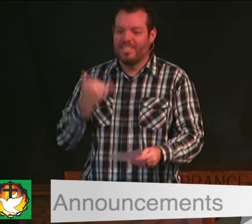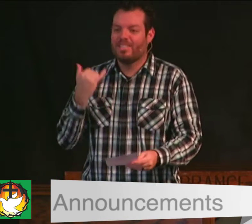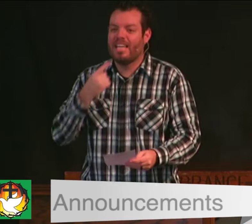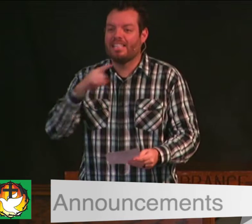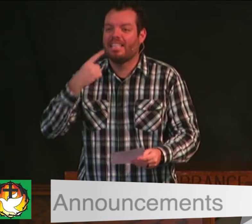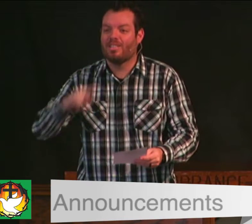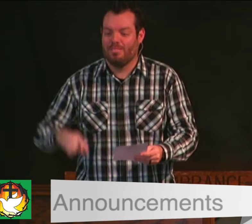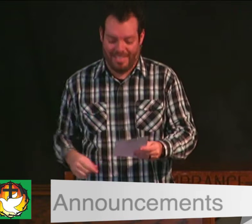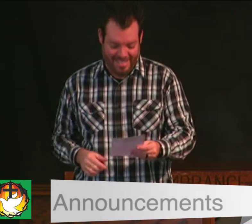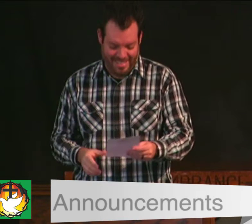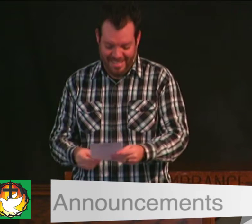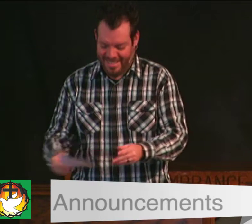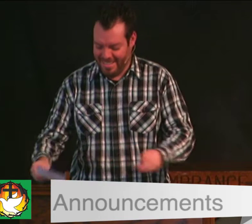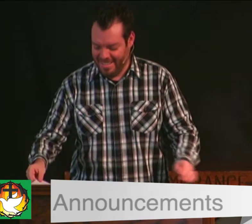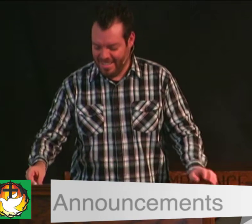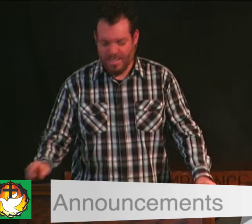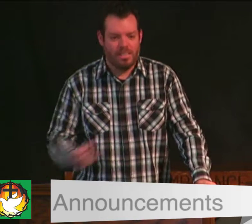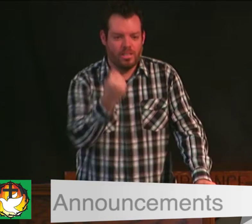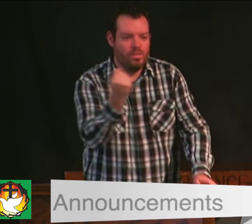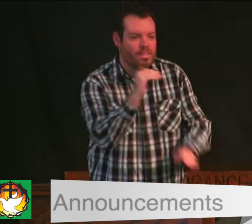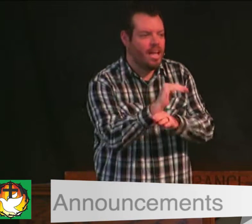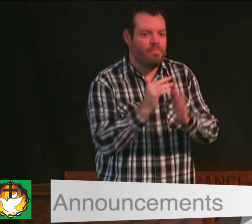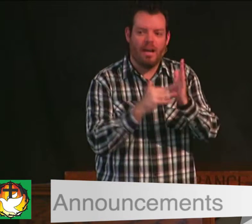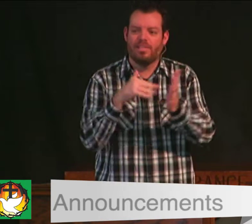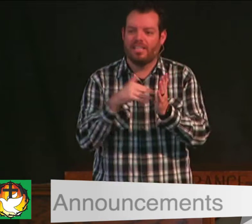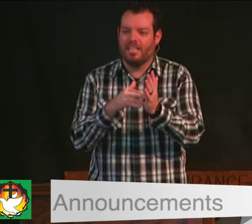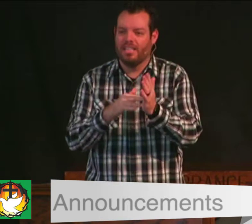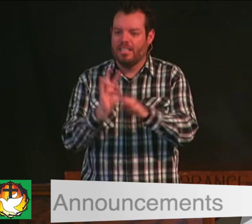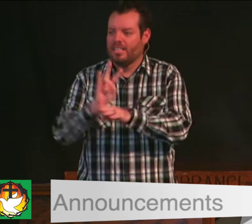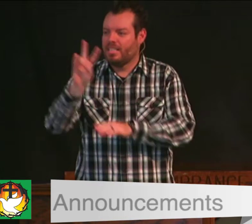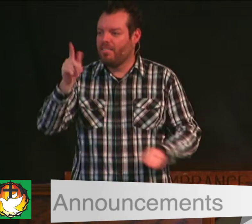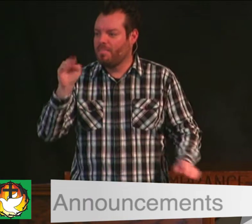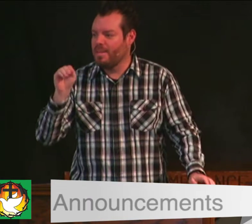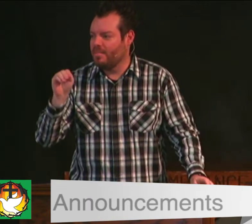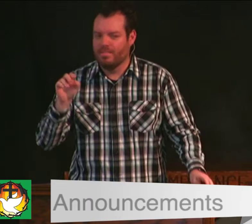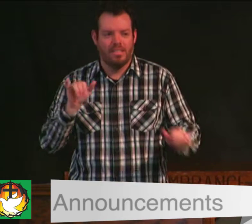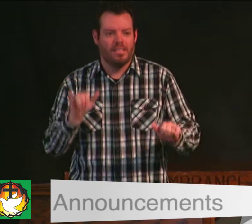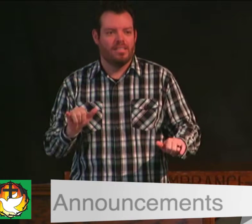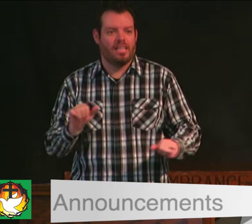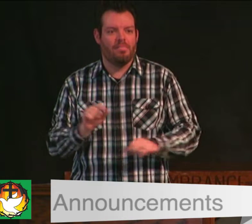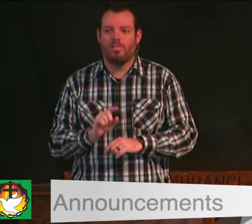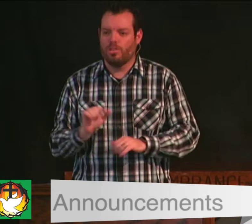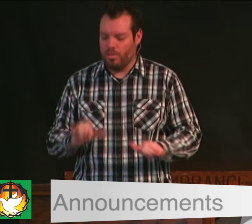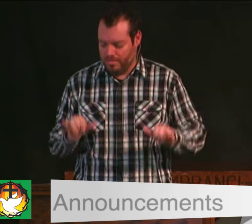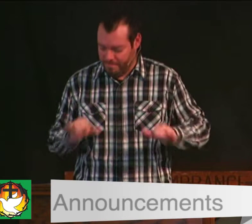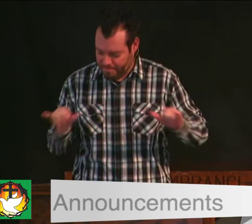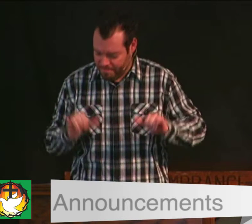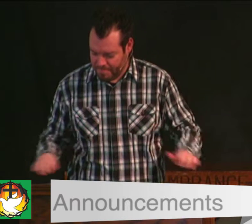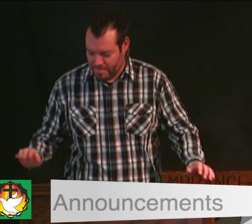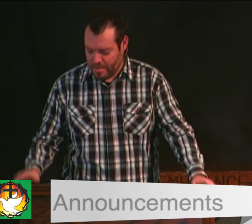Today is an announcement. Tuesday night Bible study, 7 p.m., same as usual.